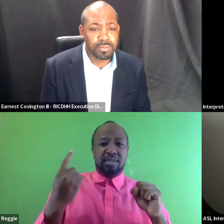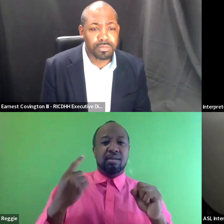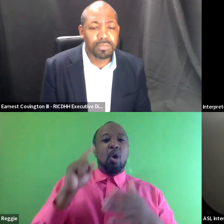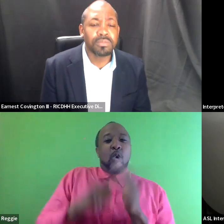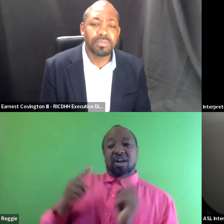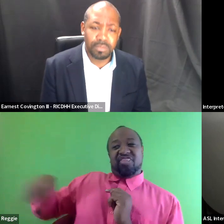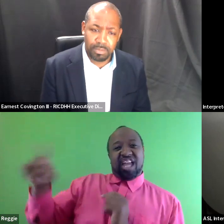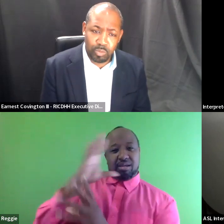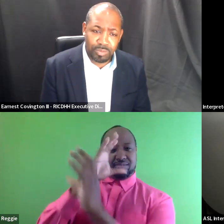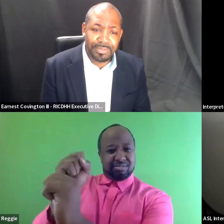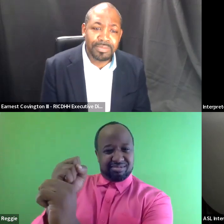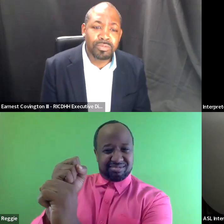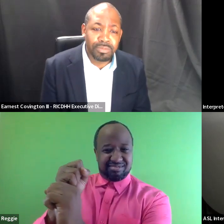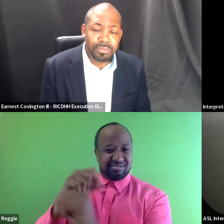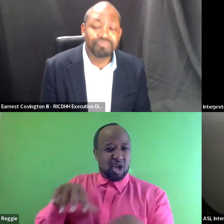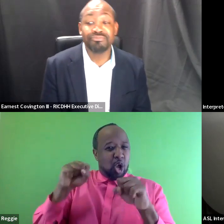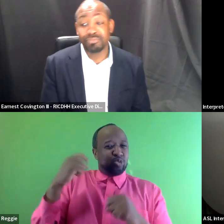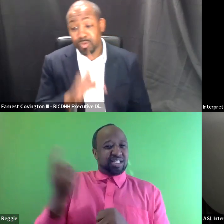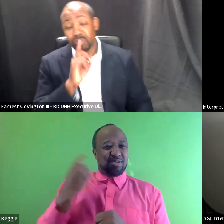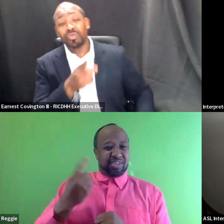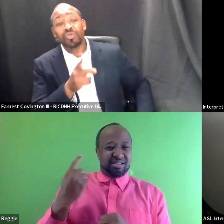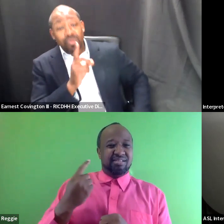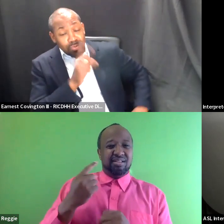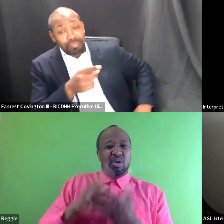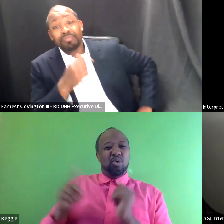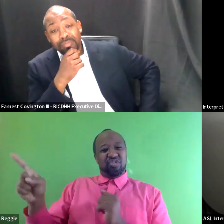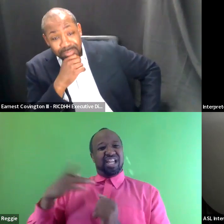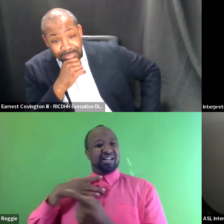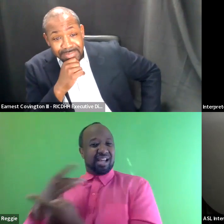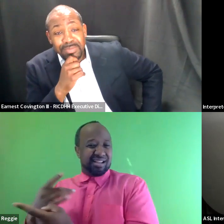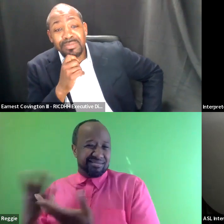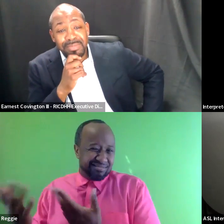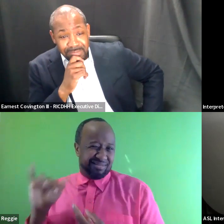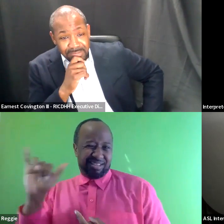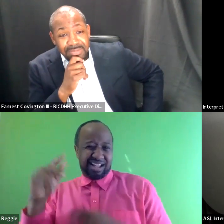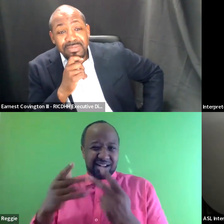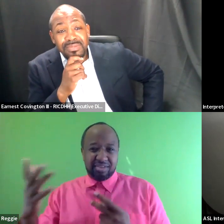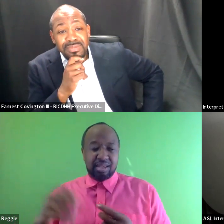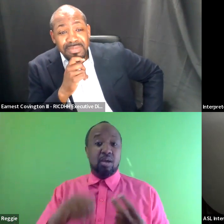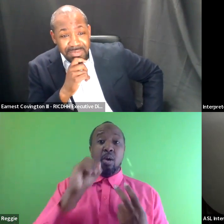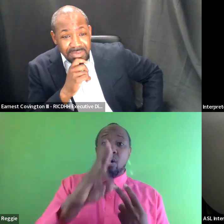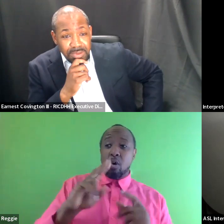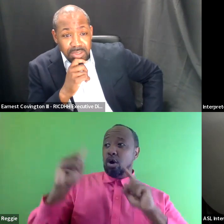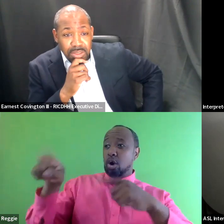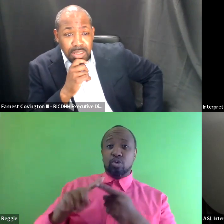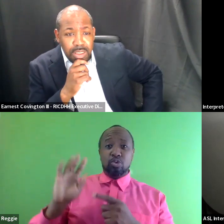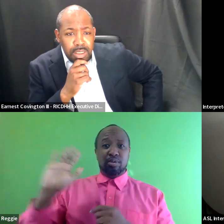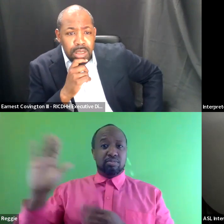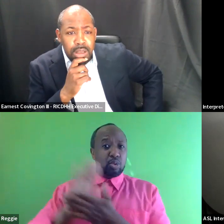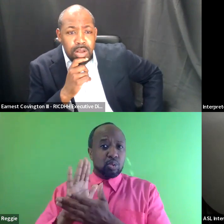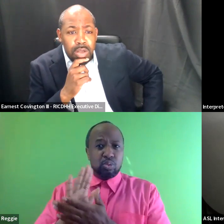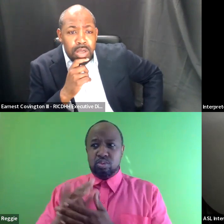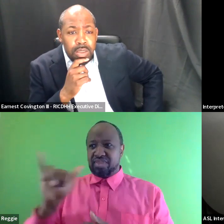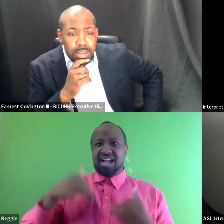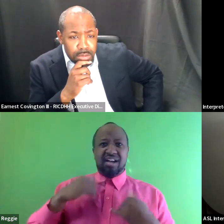communities, you can do something like host something and invite them in, and then they can invite their people in. That sort of